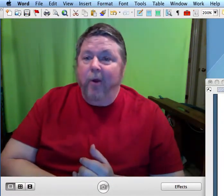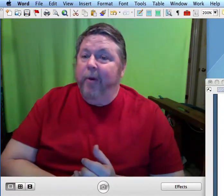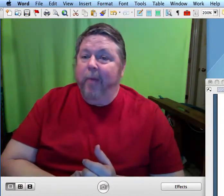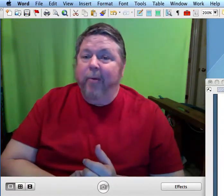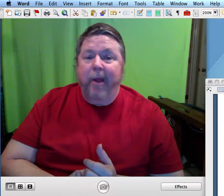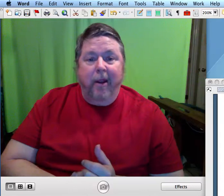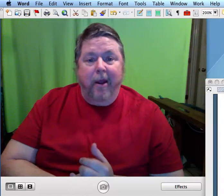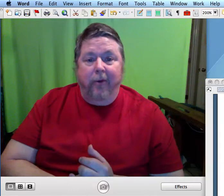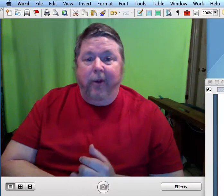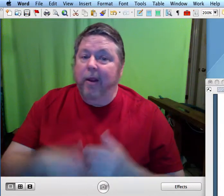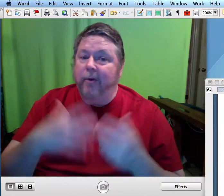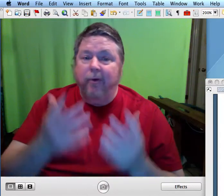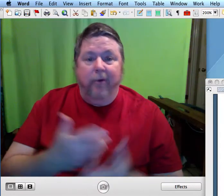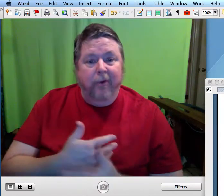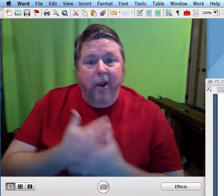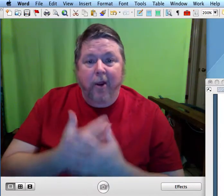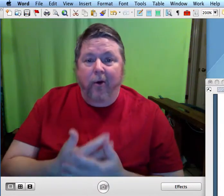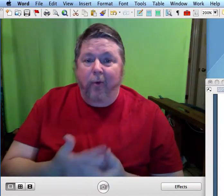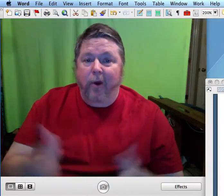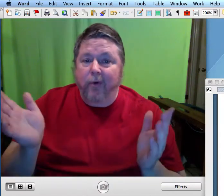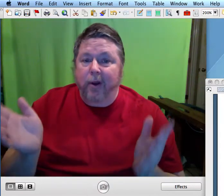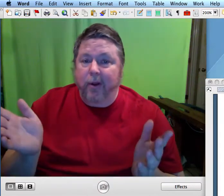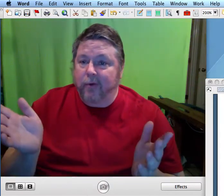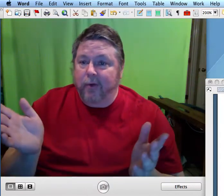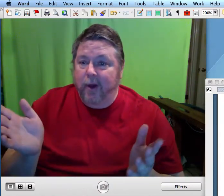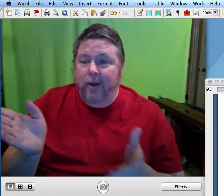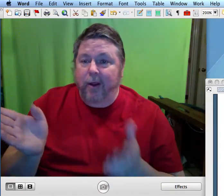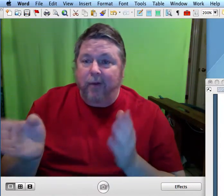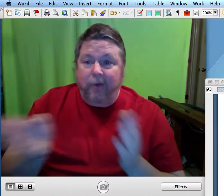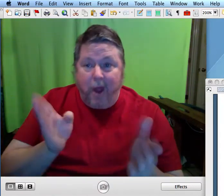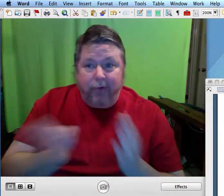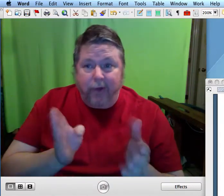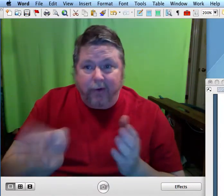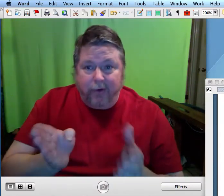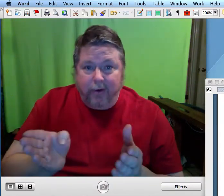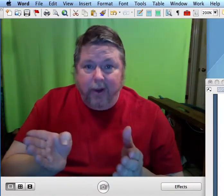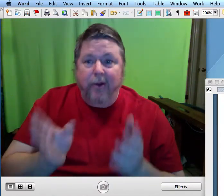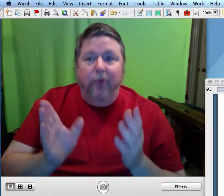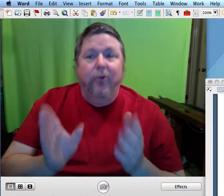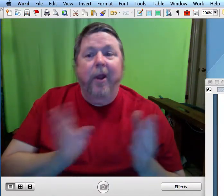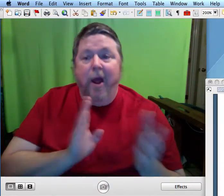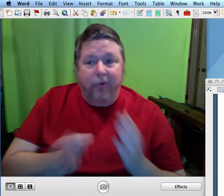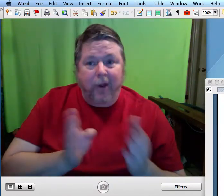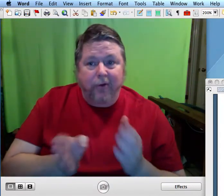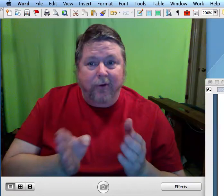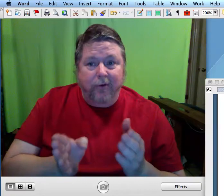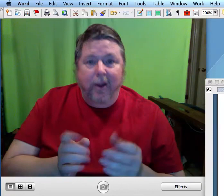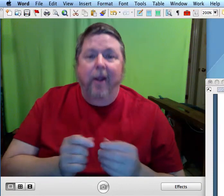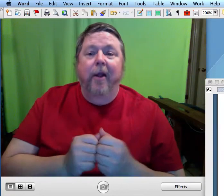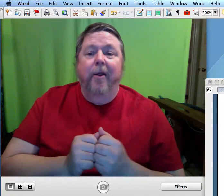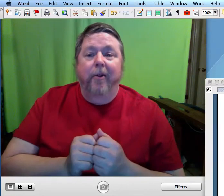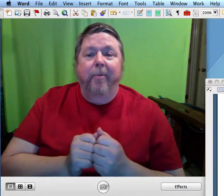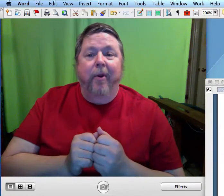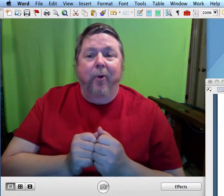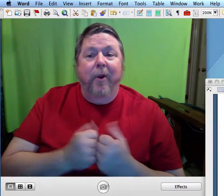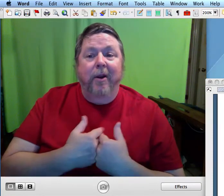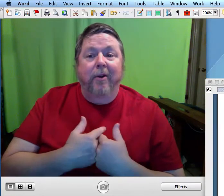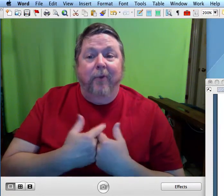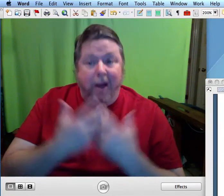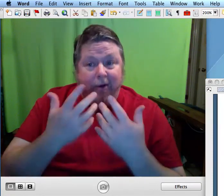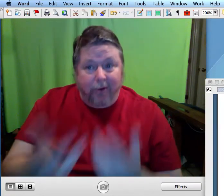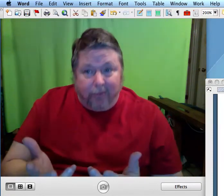about opening up a bank account or getting insurance, or whatever it is that's a conversation. Usually conversations, people are